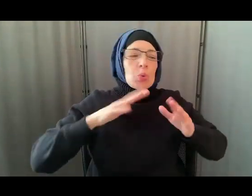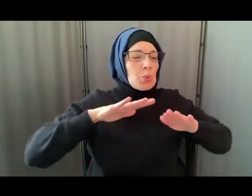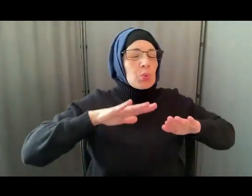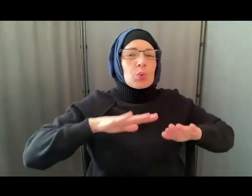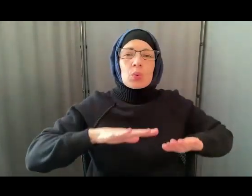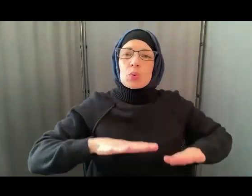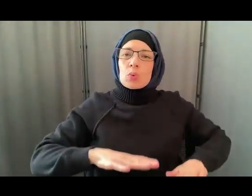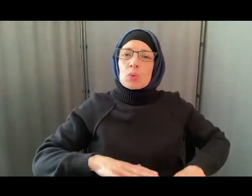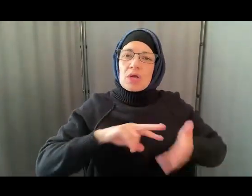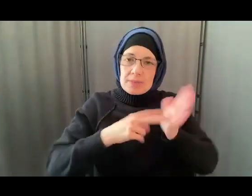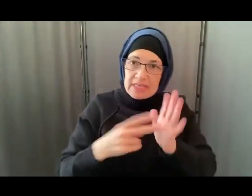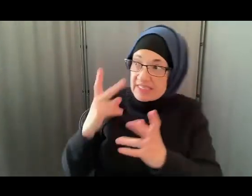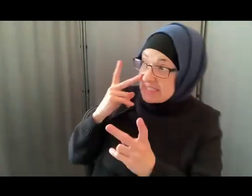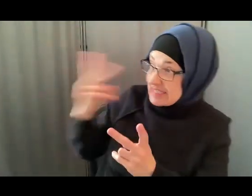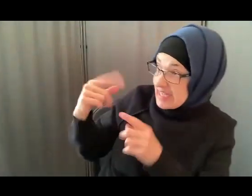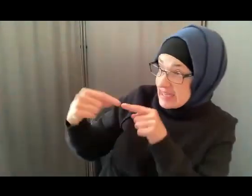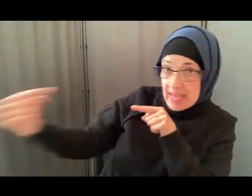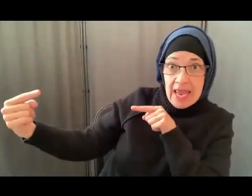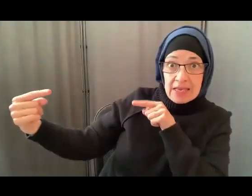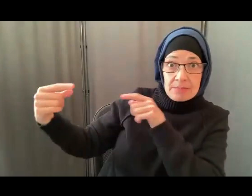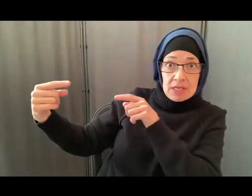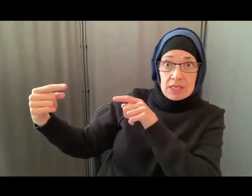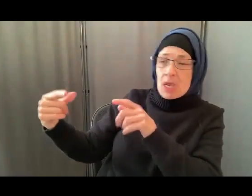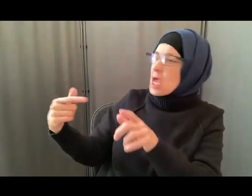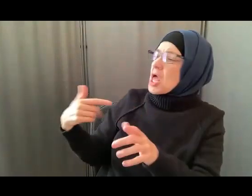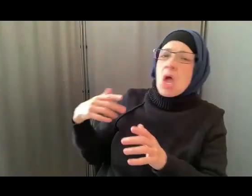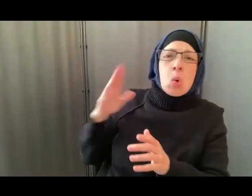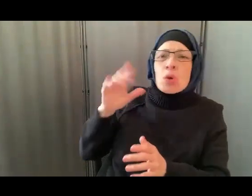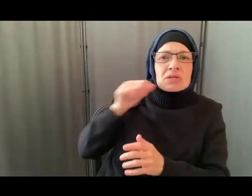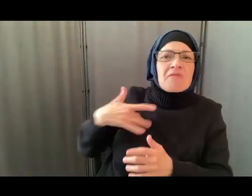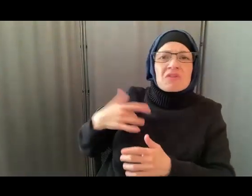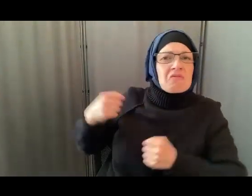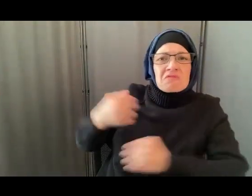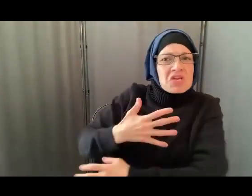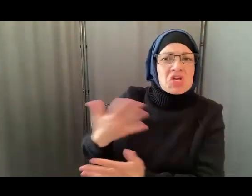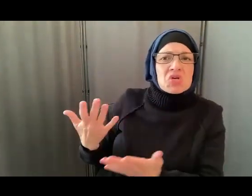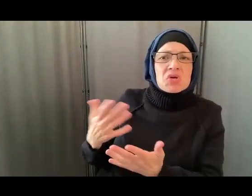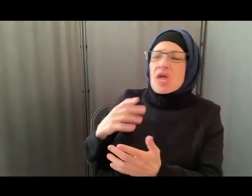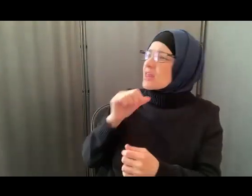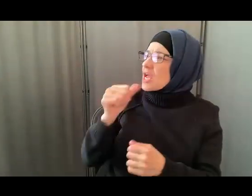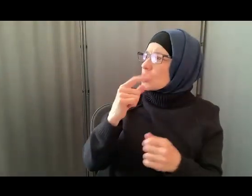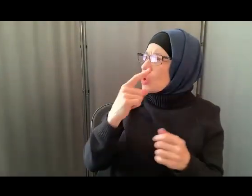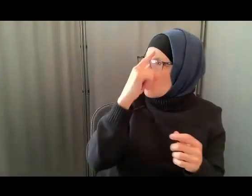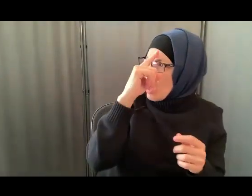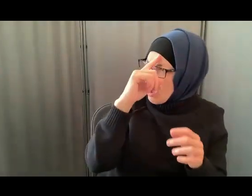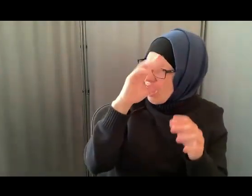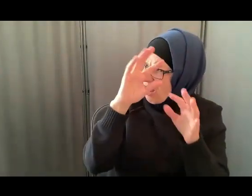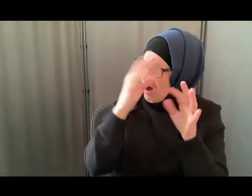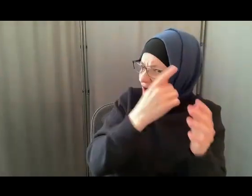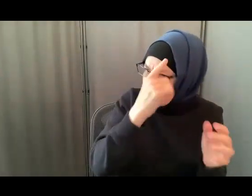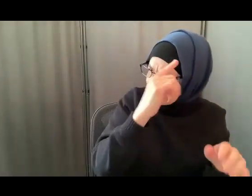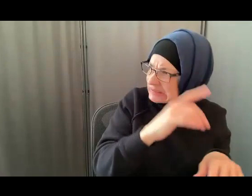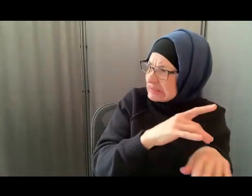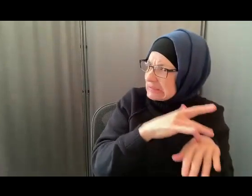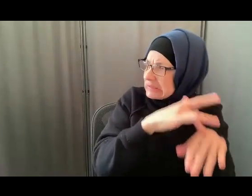not concerned about their life or their family or their wealth. They are focusing on putting a good